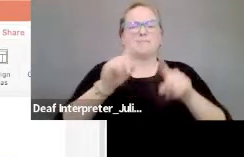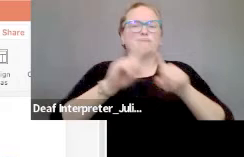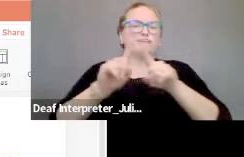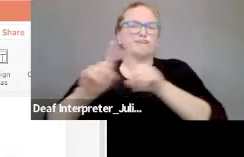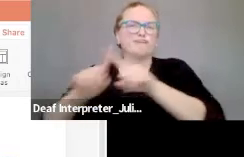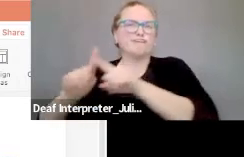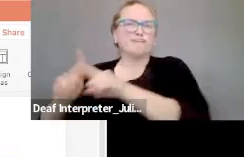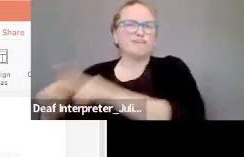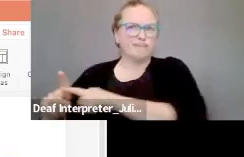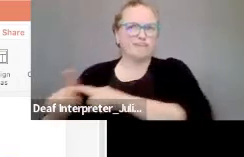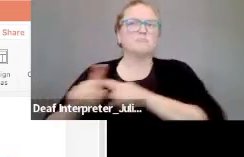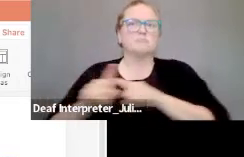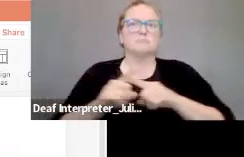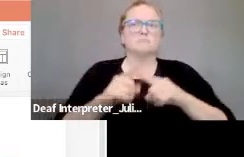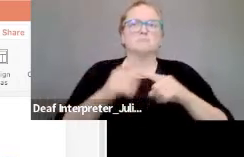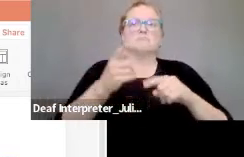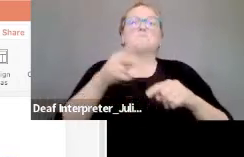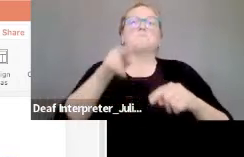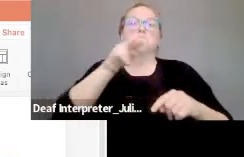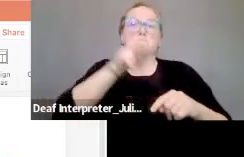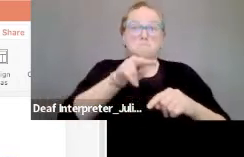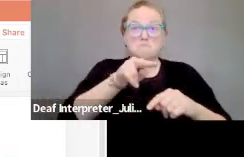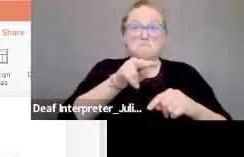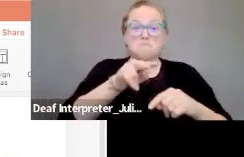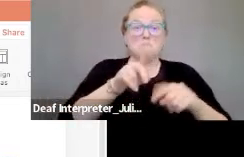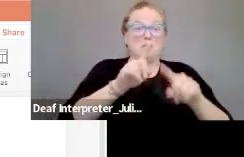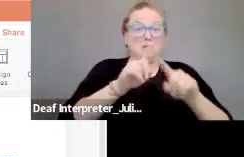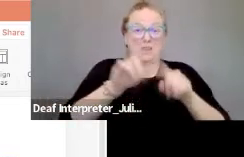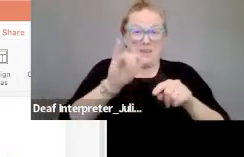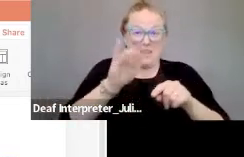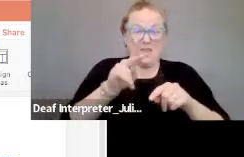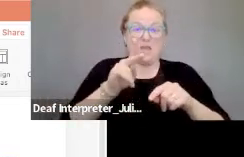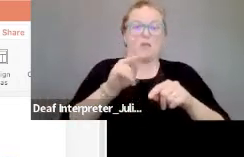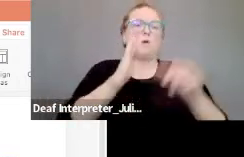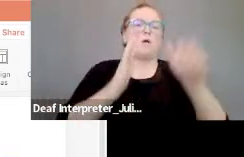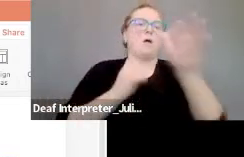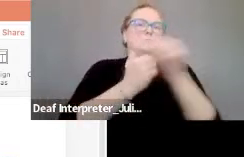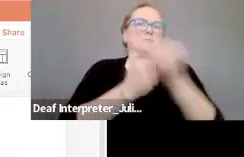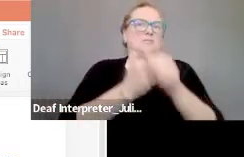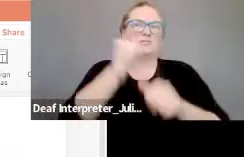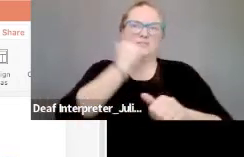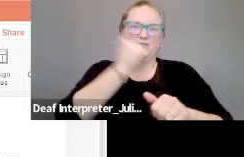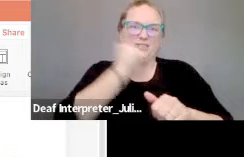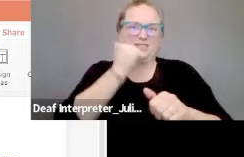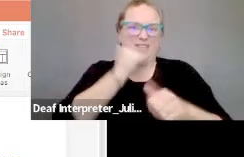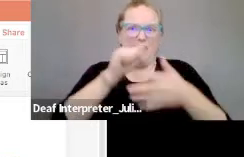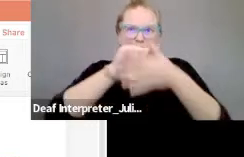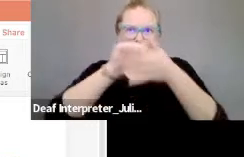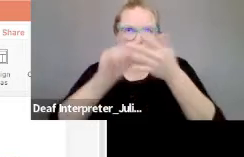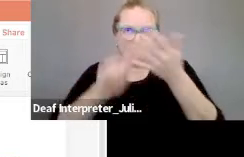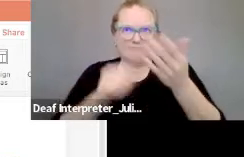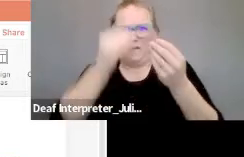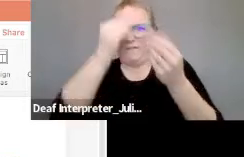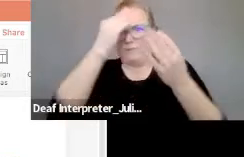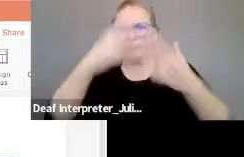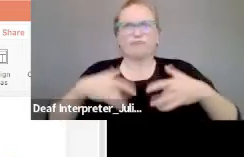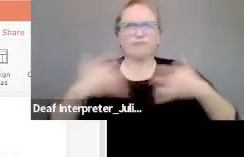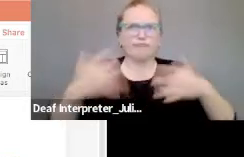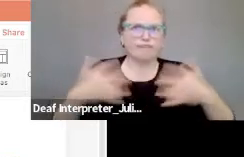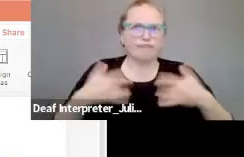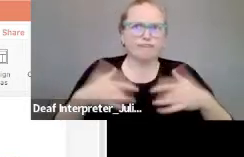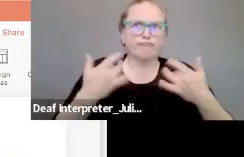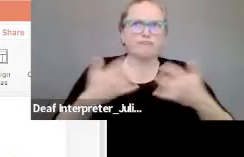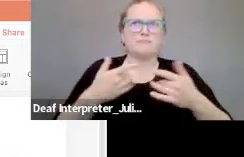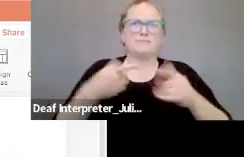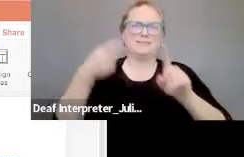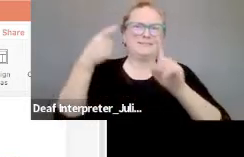cases on a daily basis. So lots of information there, and you can also drill down and look at some Curry County specific data. But this is statewide data